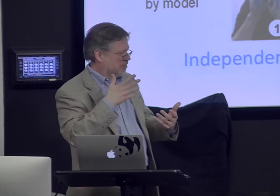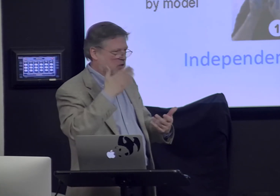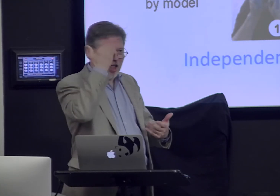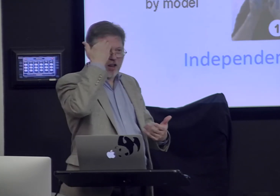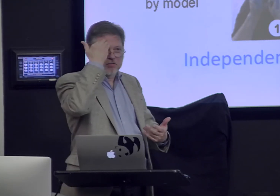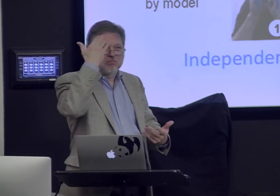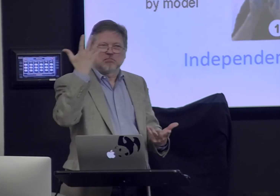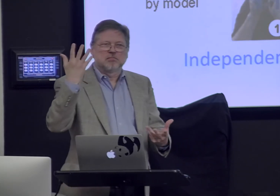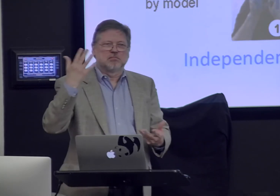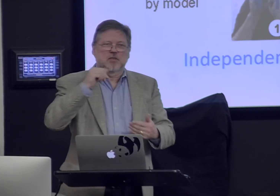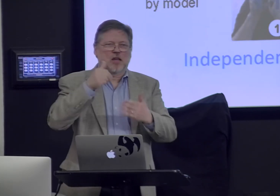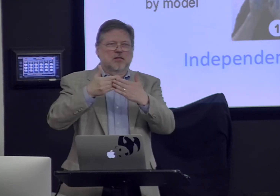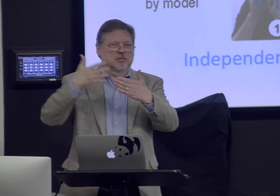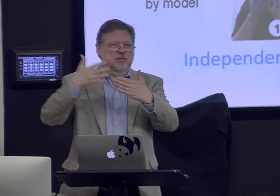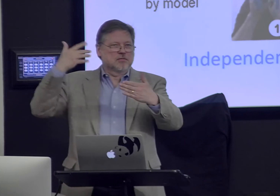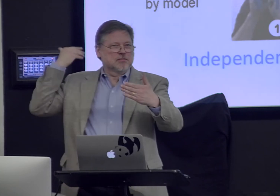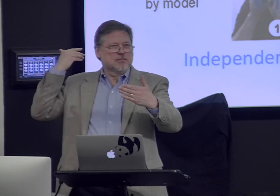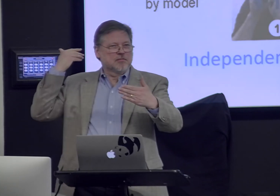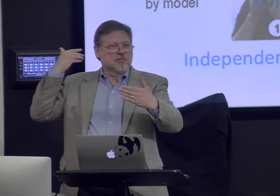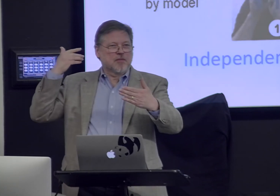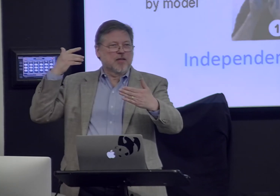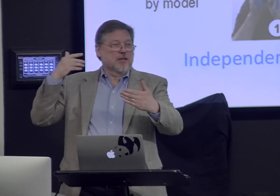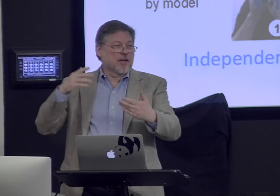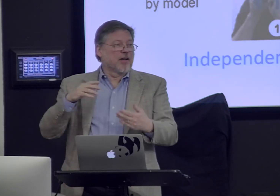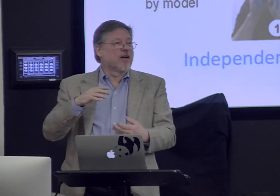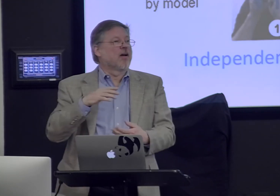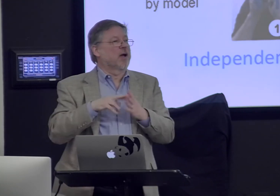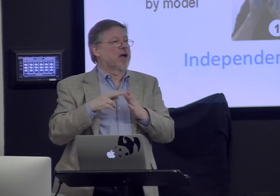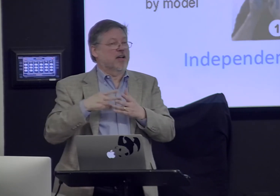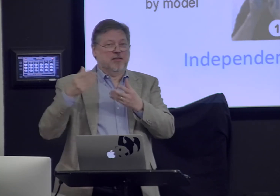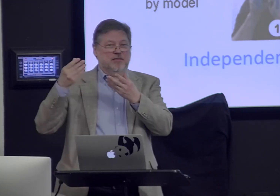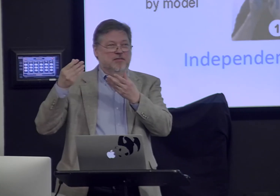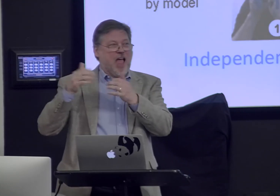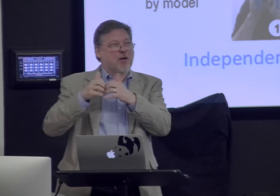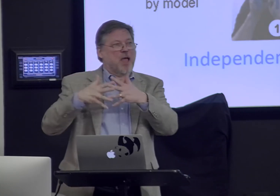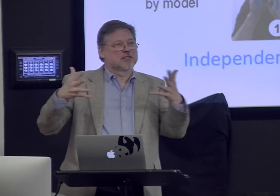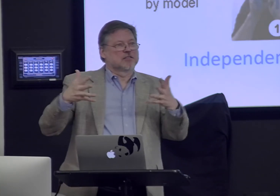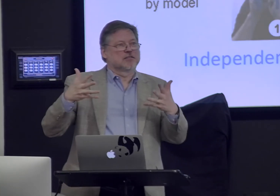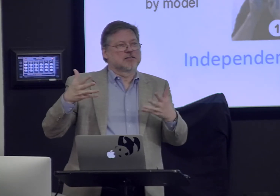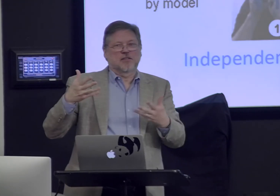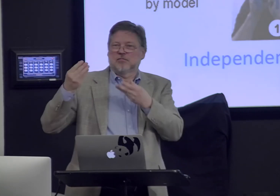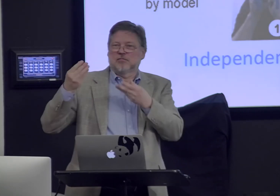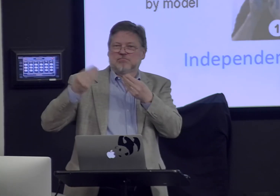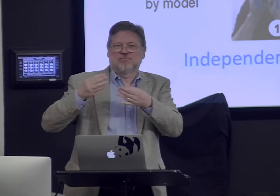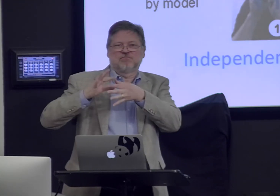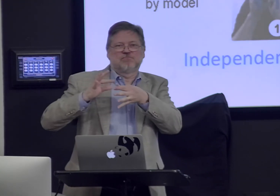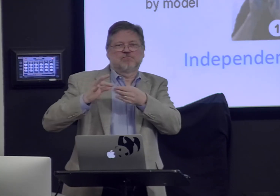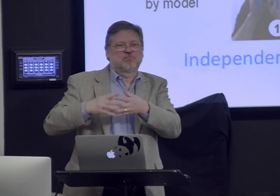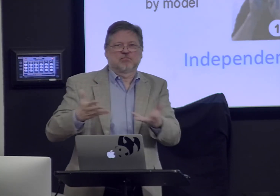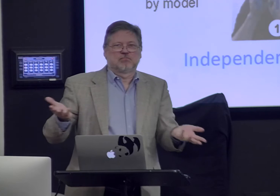of this old form from 1918 that Long described in his dictionary. It was no longer apparent to people.